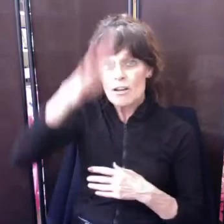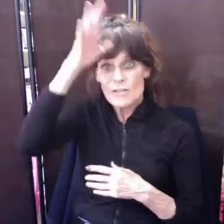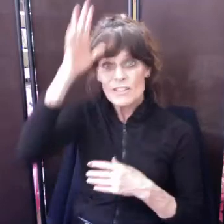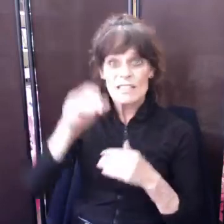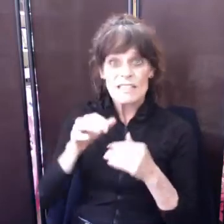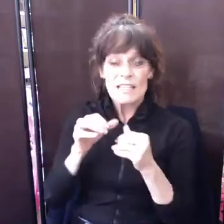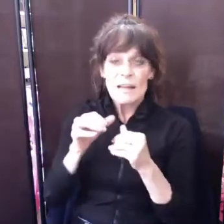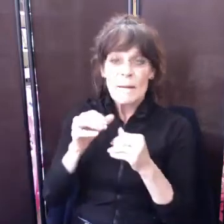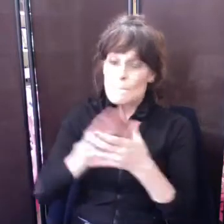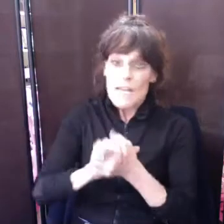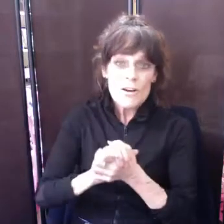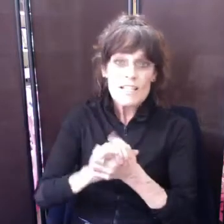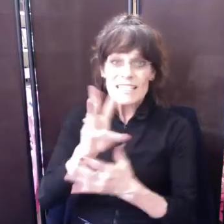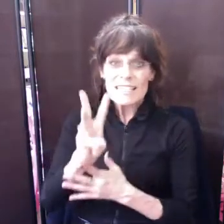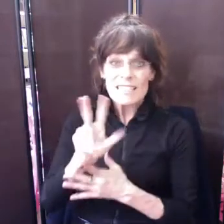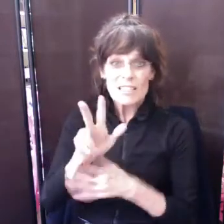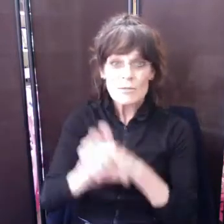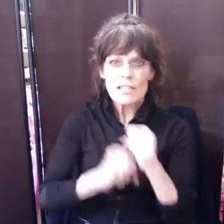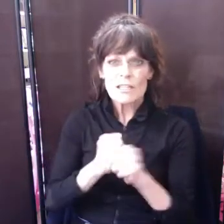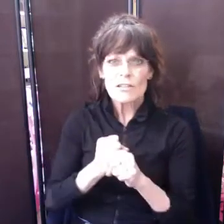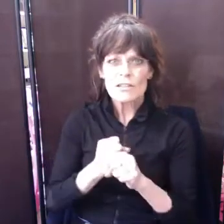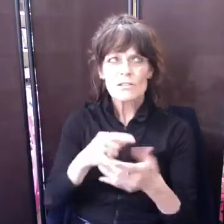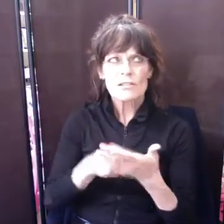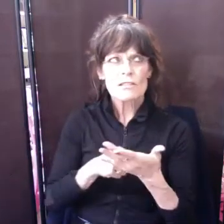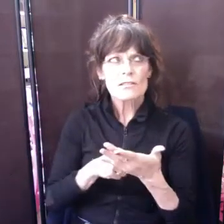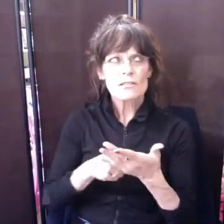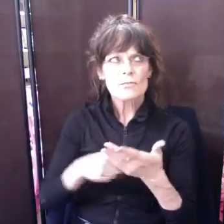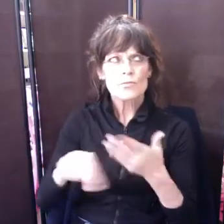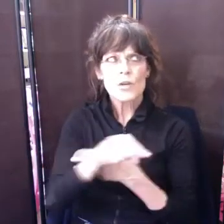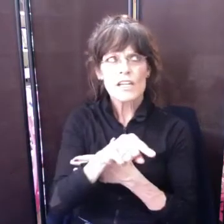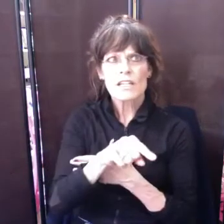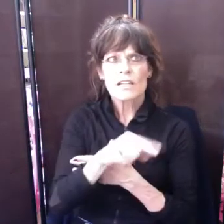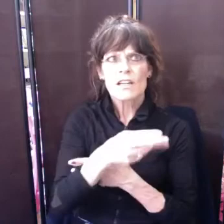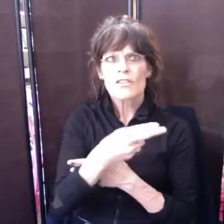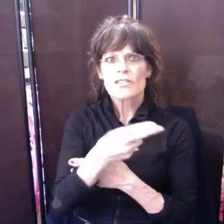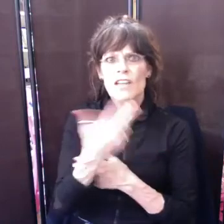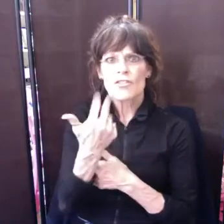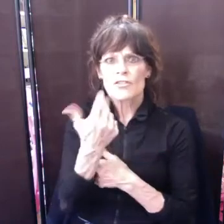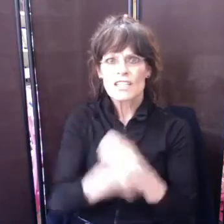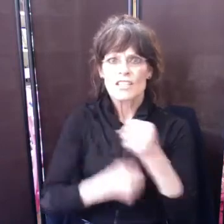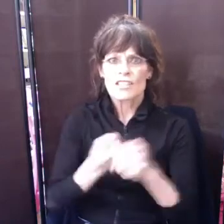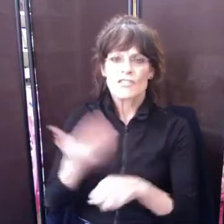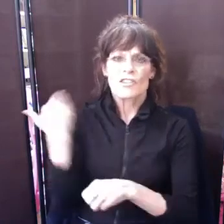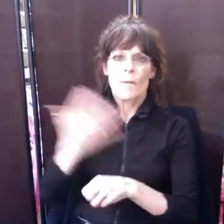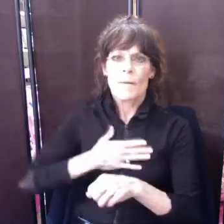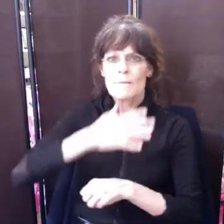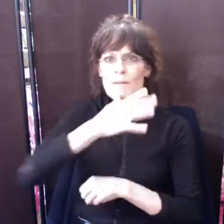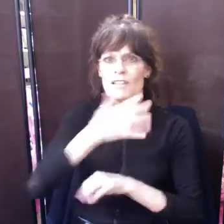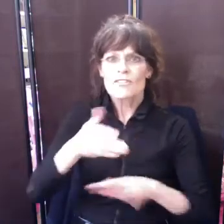until actually this Thursday, 13 years ago, my mother died very suddenly, but they were married for a very, very